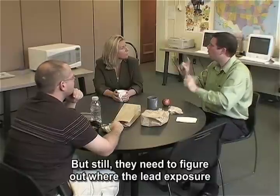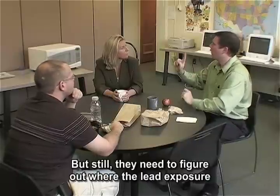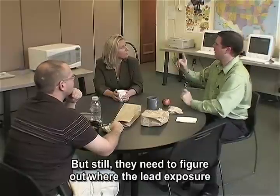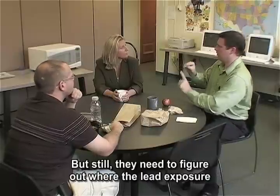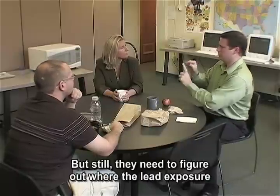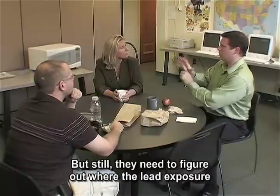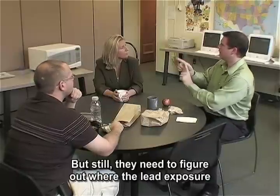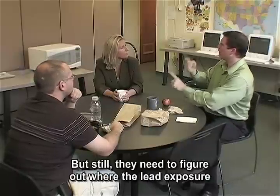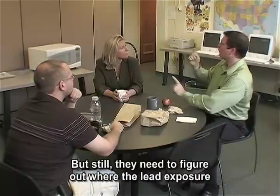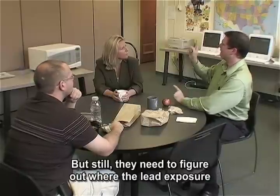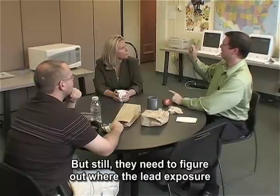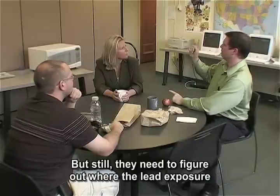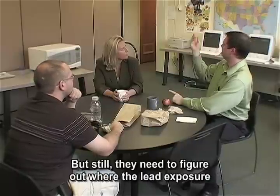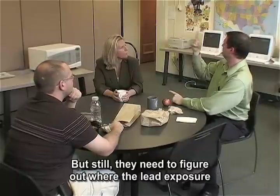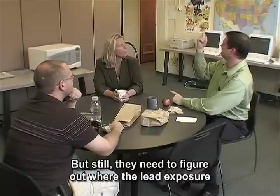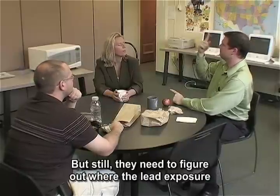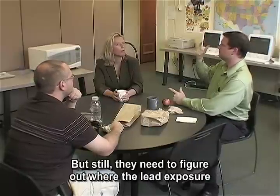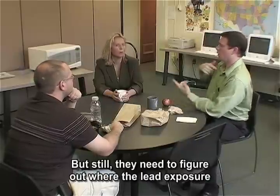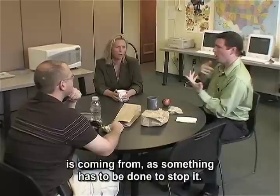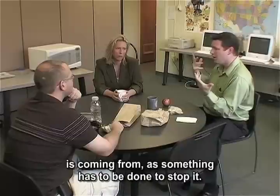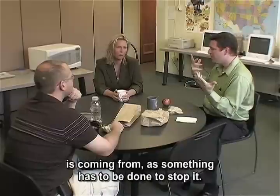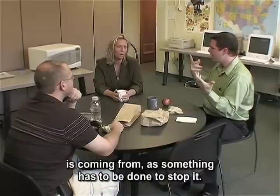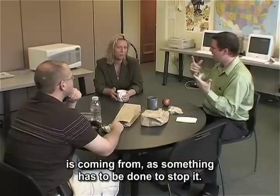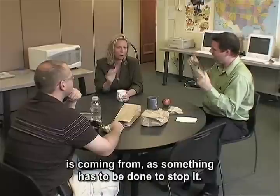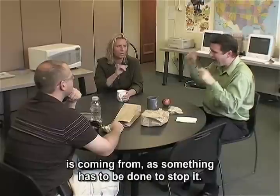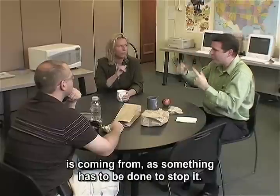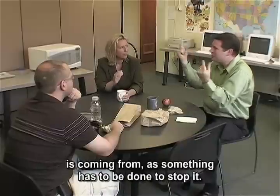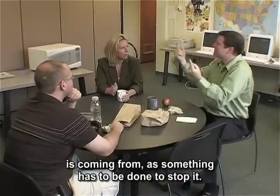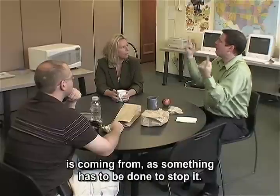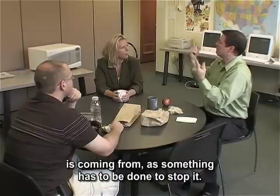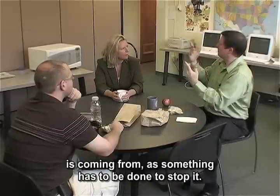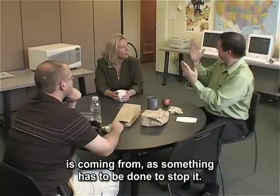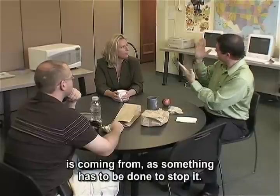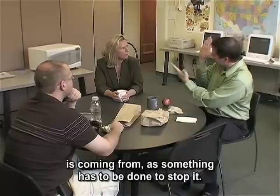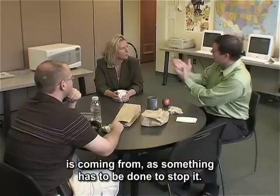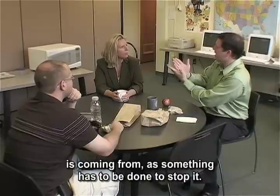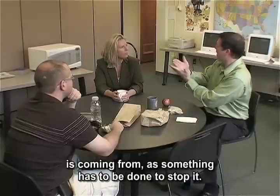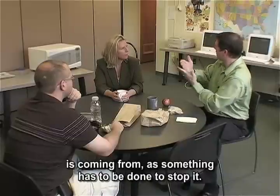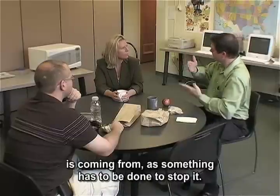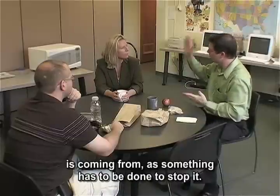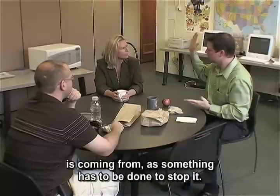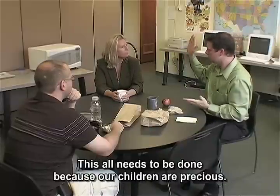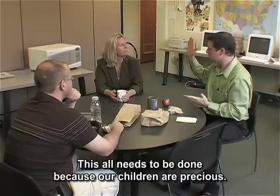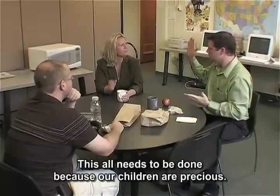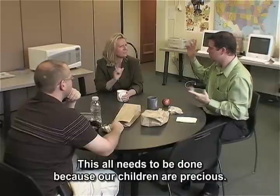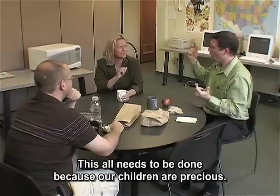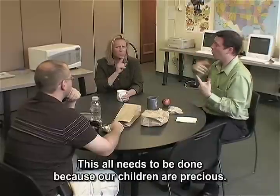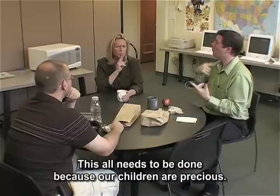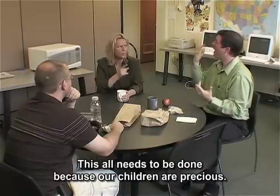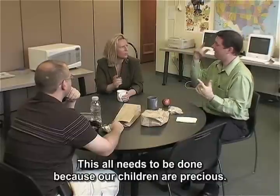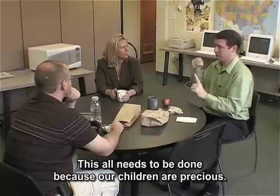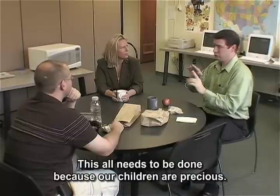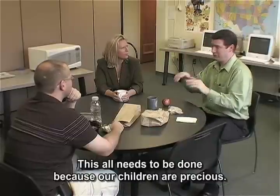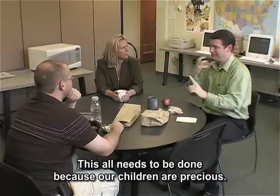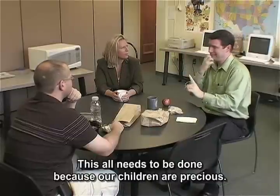they need to figure out where the lead exposure is coming from as something has to be done to stop it. This all needs to be done because our children are precious.